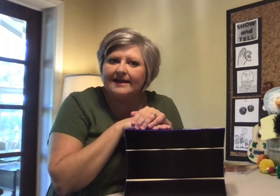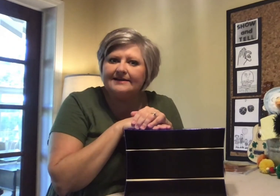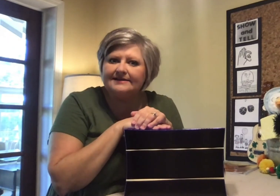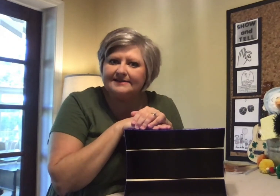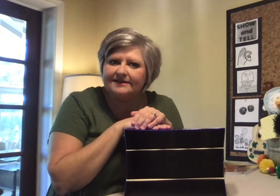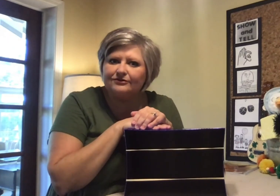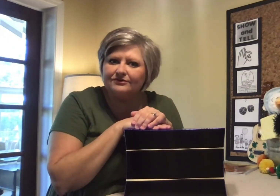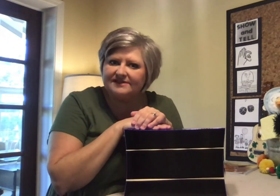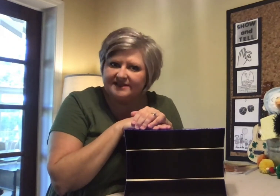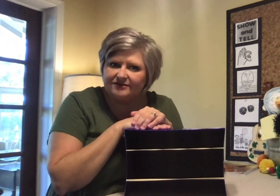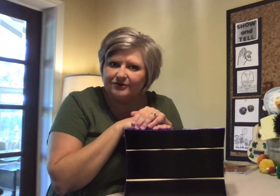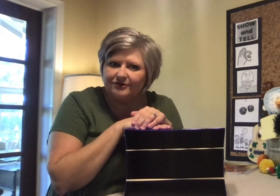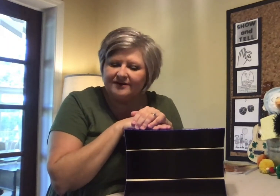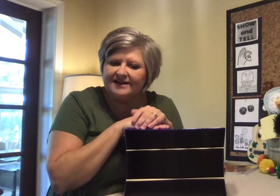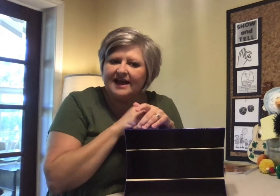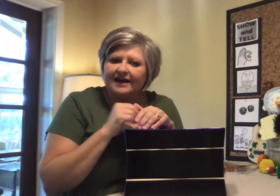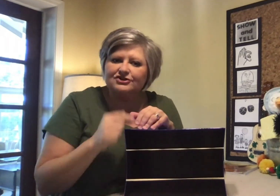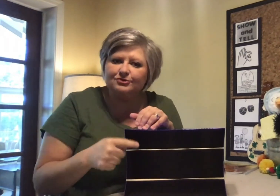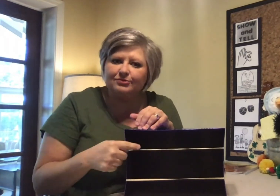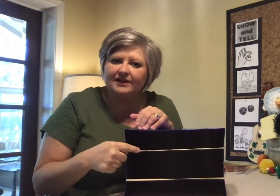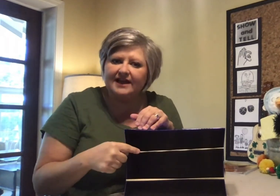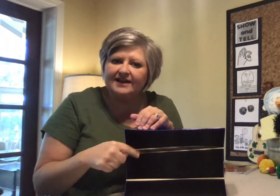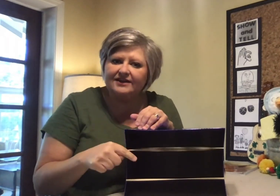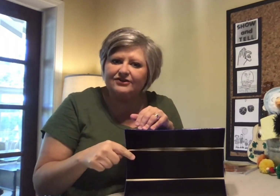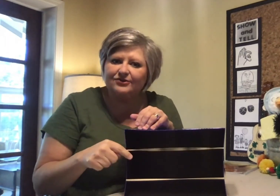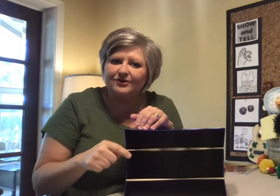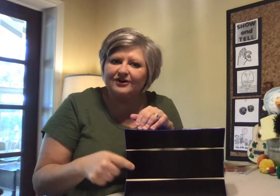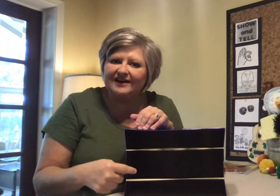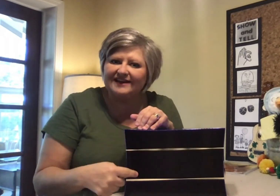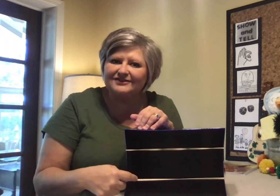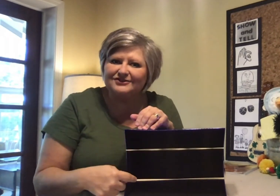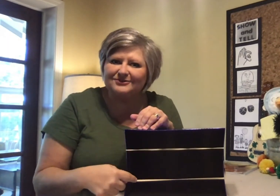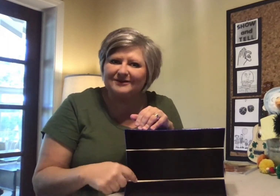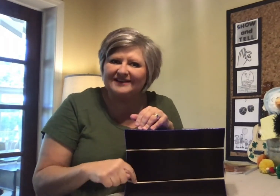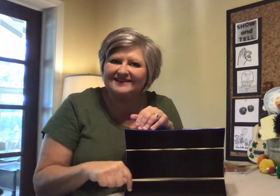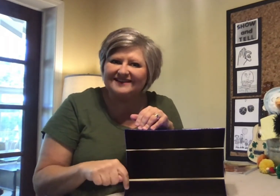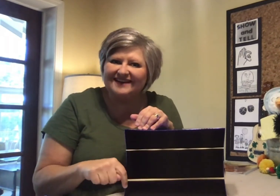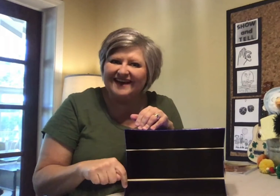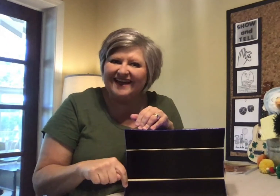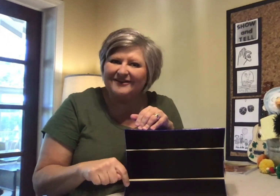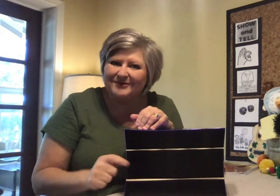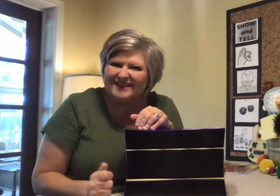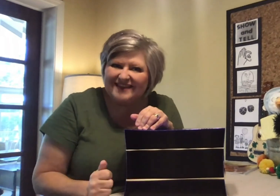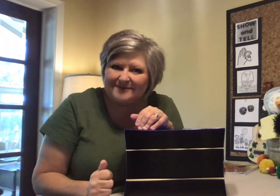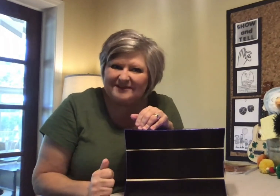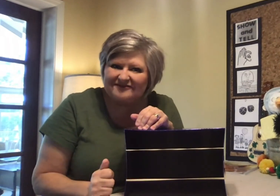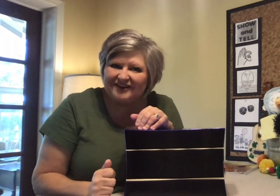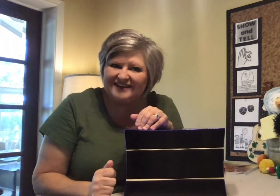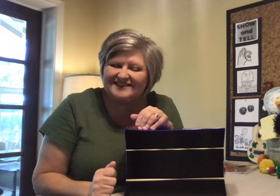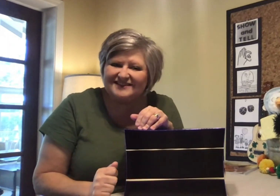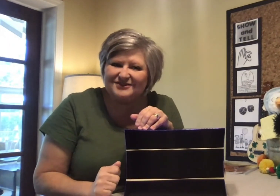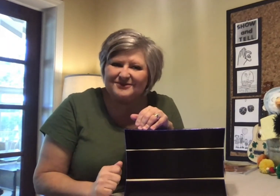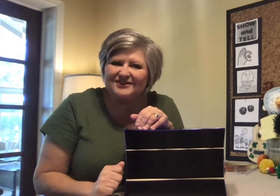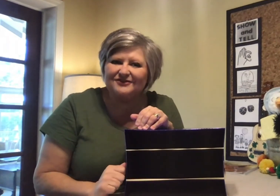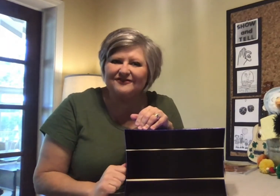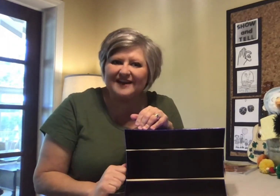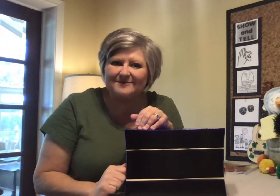Hey Diddle Diddle as you play your instrument. Wouldn't that be fun to do with your